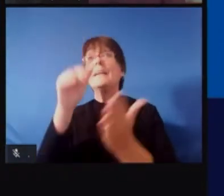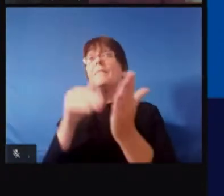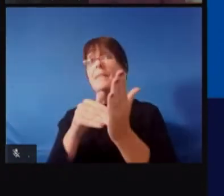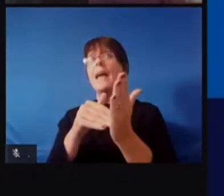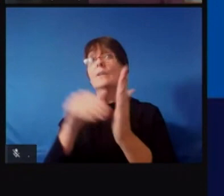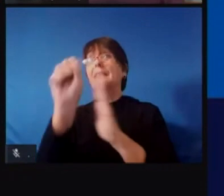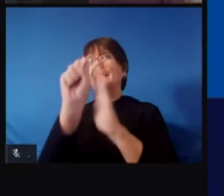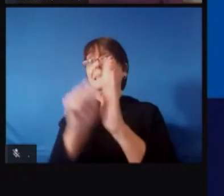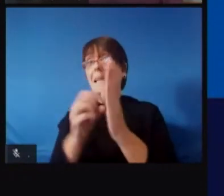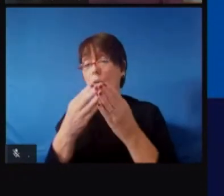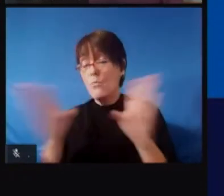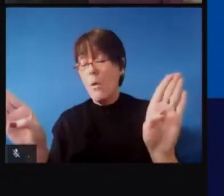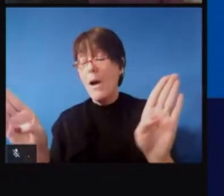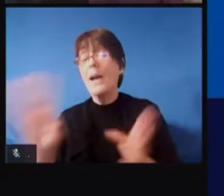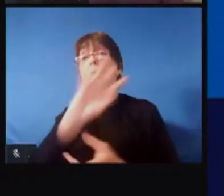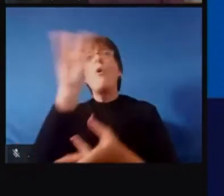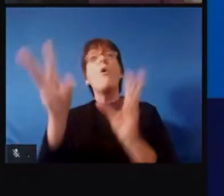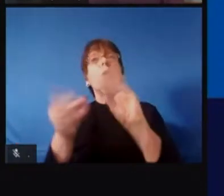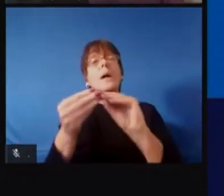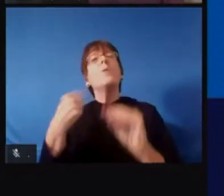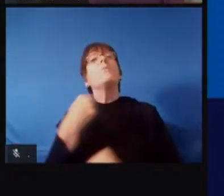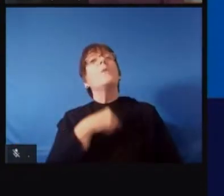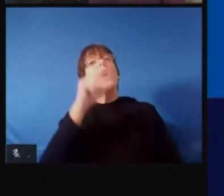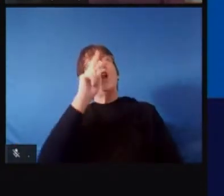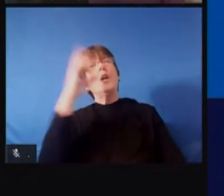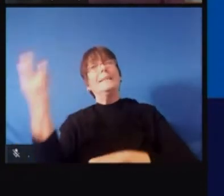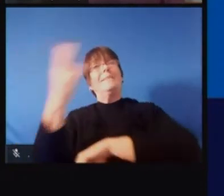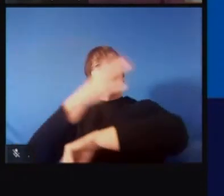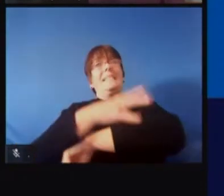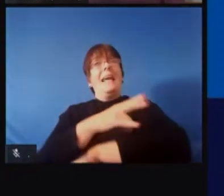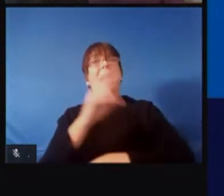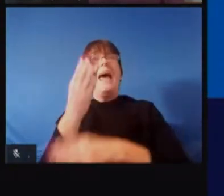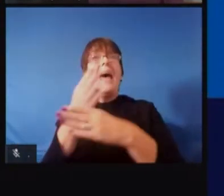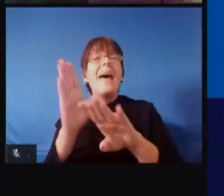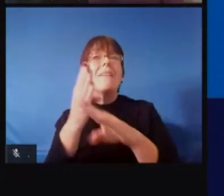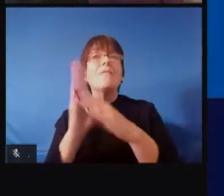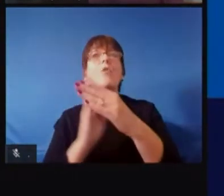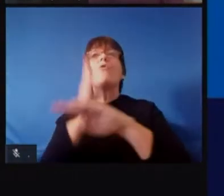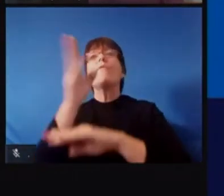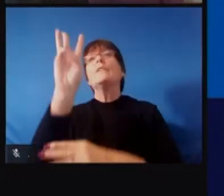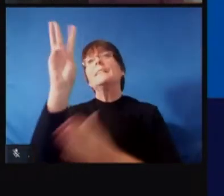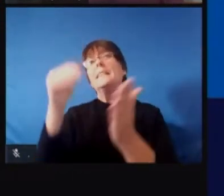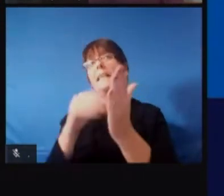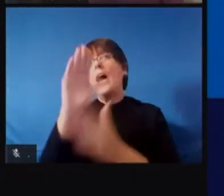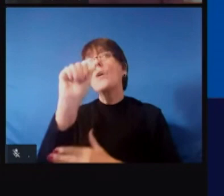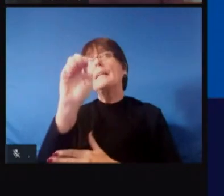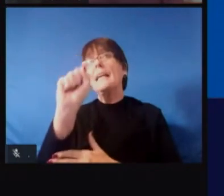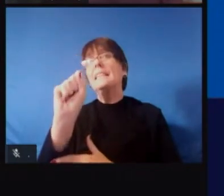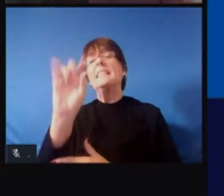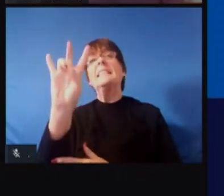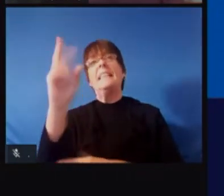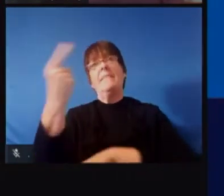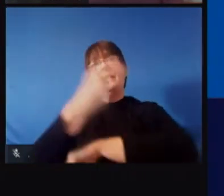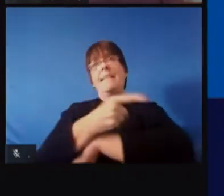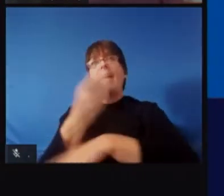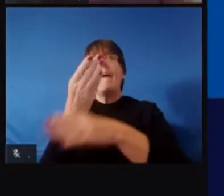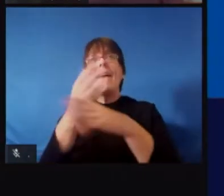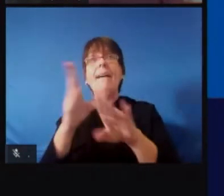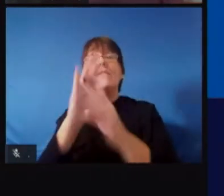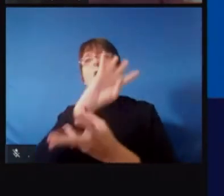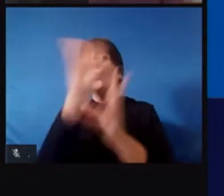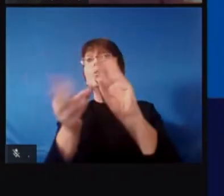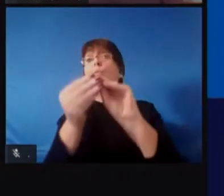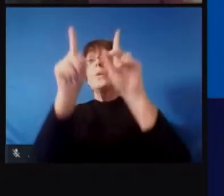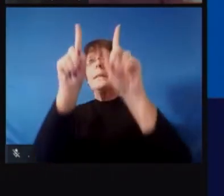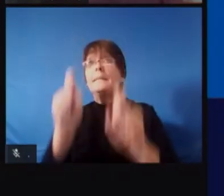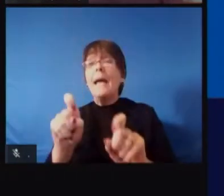statewide. Altogether, that's why we look at the 7-day average. Over 6,000 cases is our 7-day average. Total test and